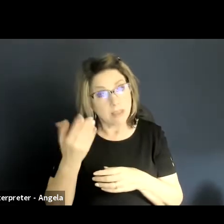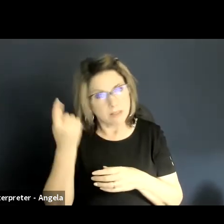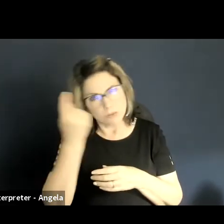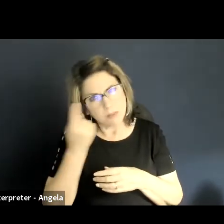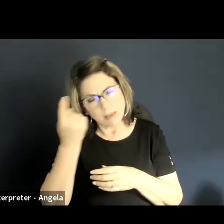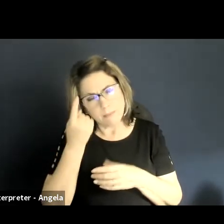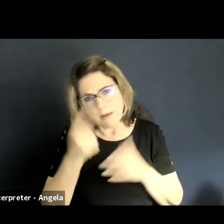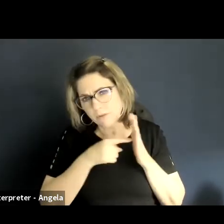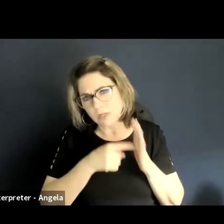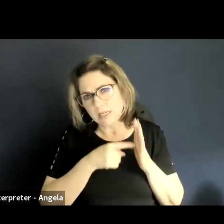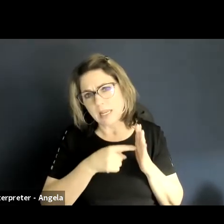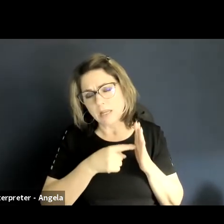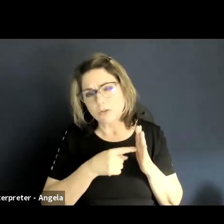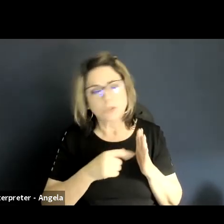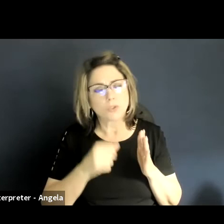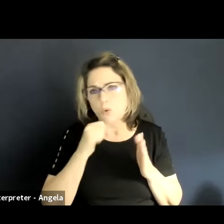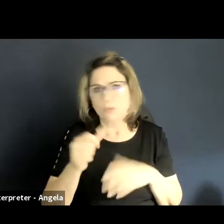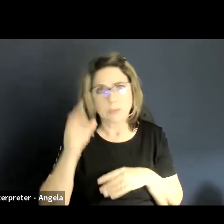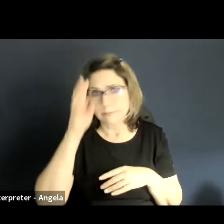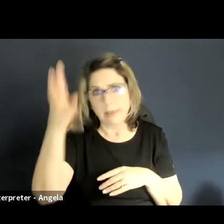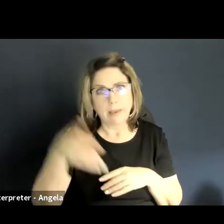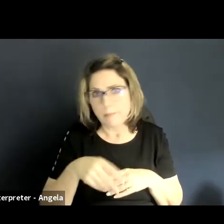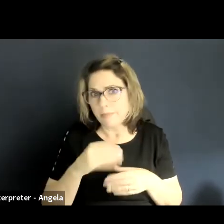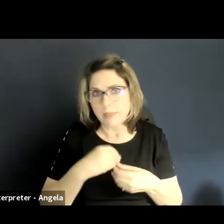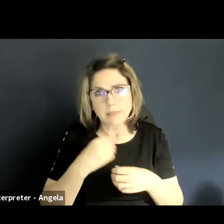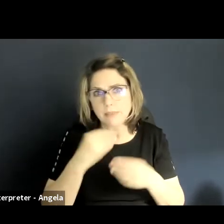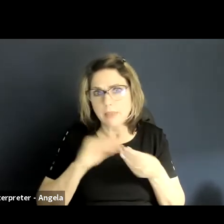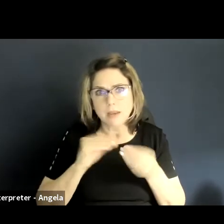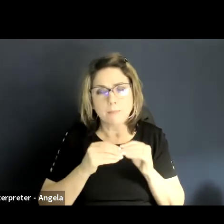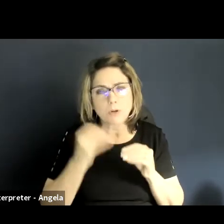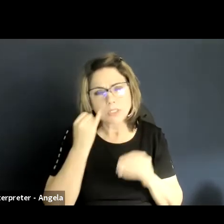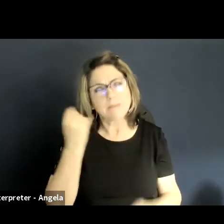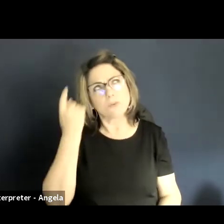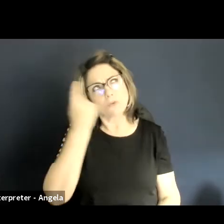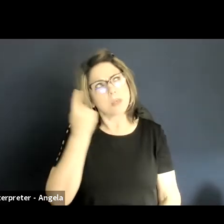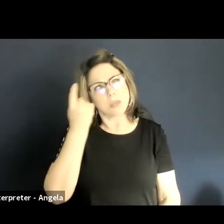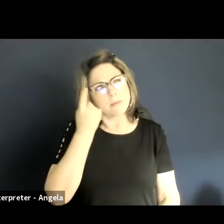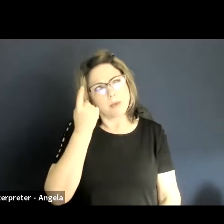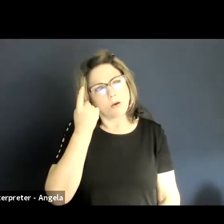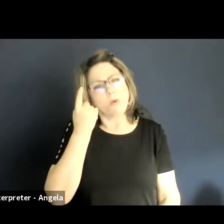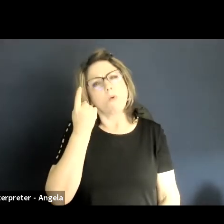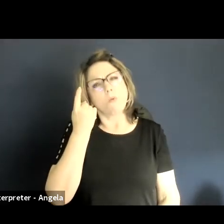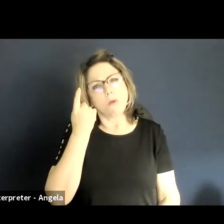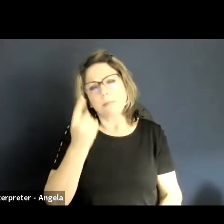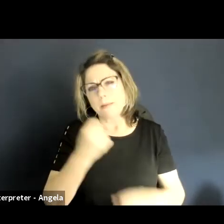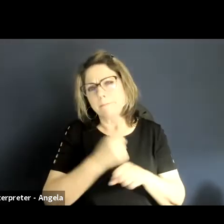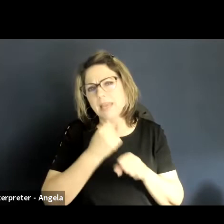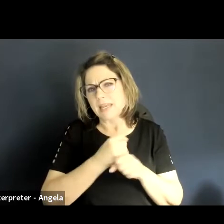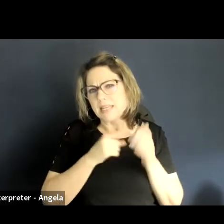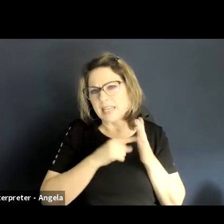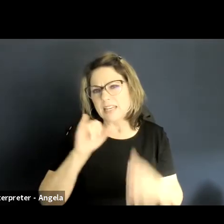for indicators, don't just make up the numbers. You know, if you're thinking about creating an indicator like we talked about,